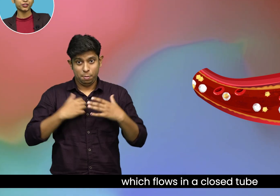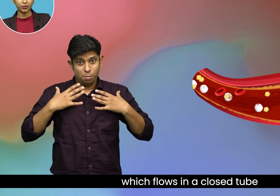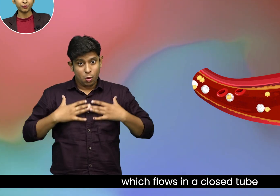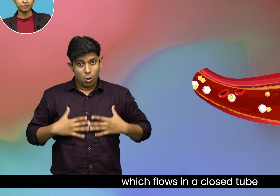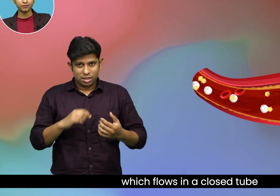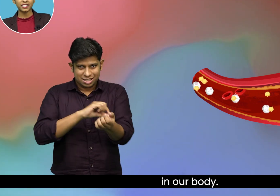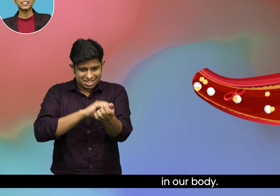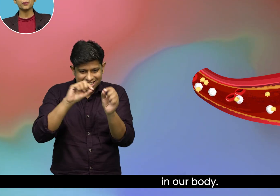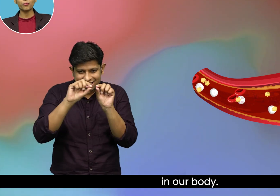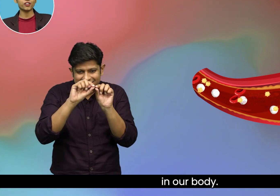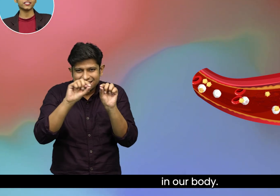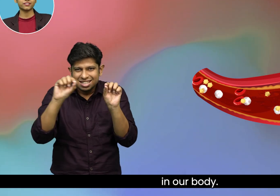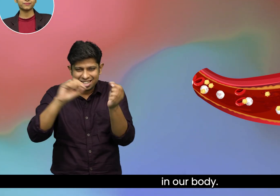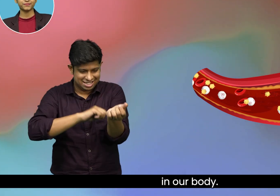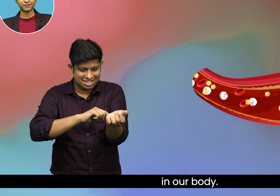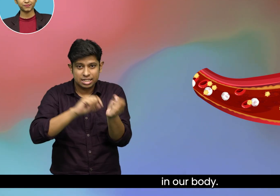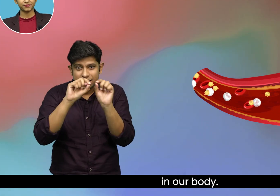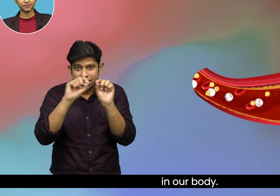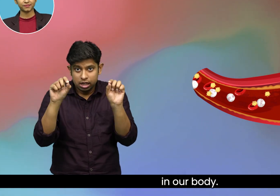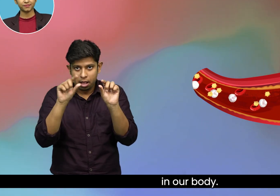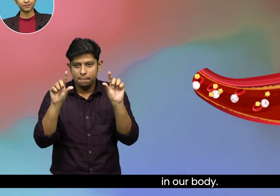closed tube in our body.